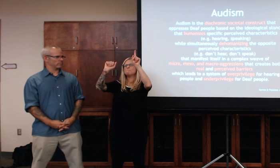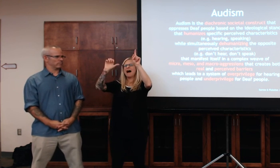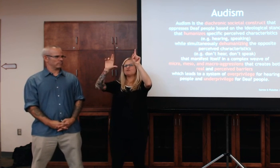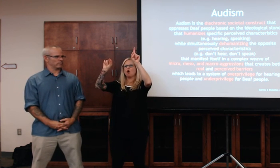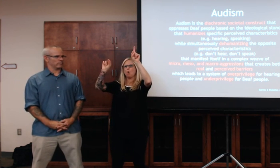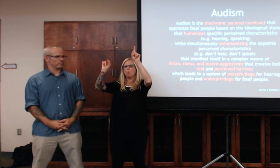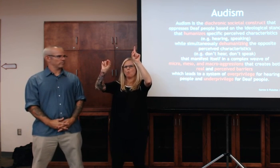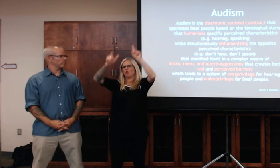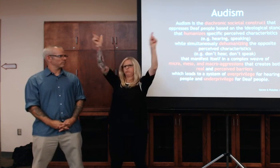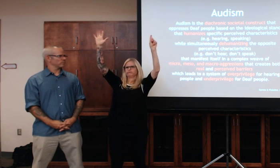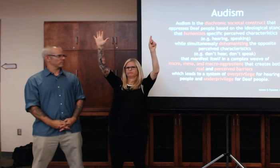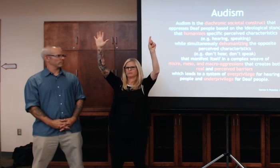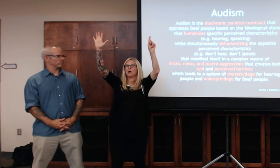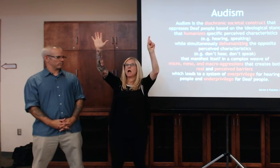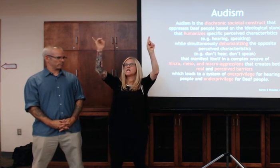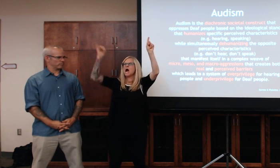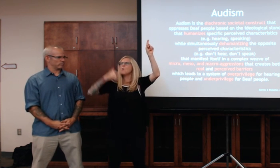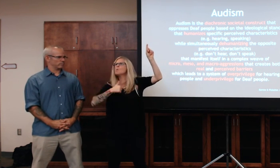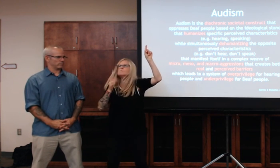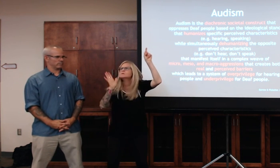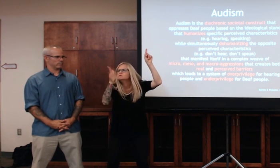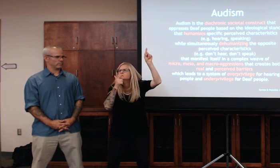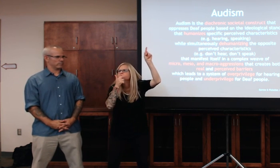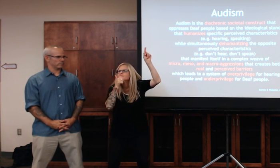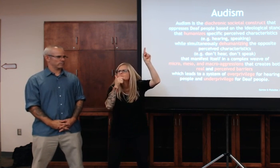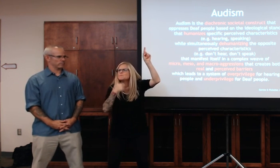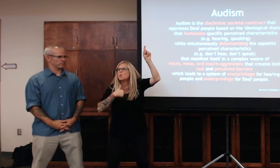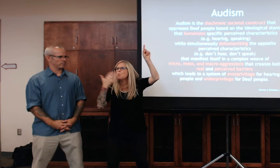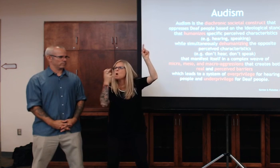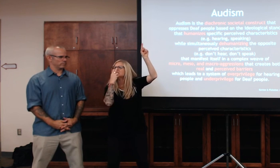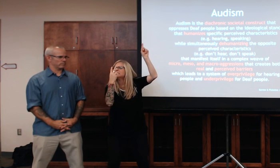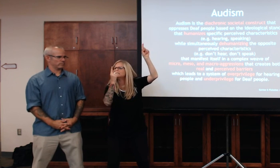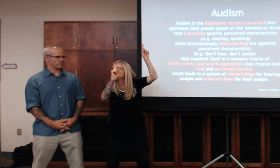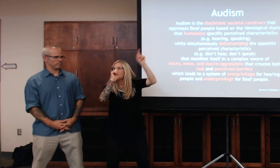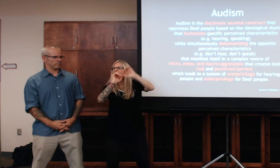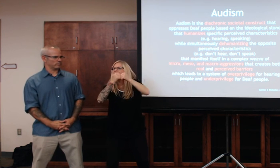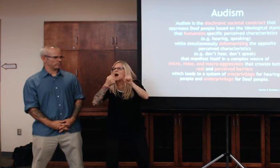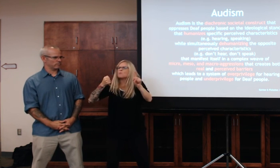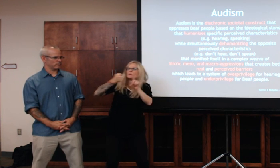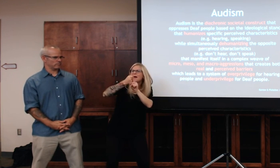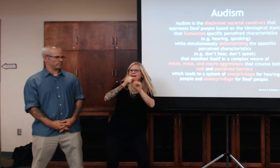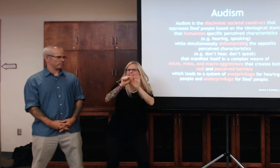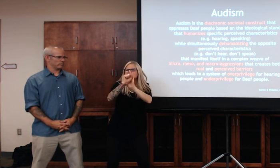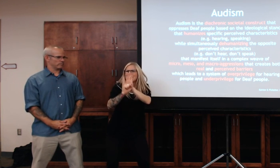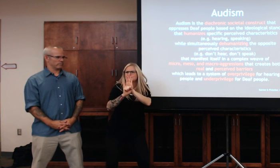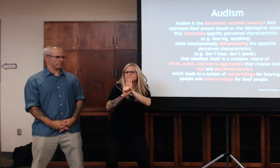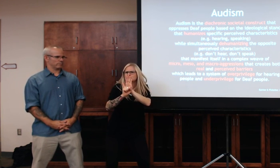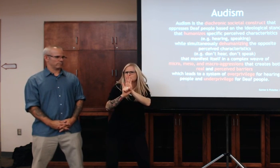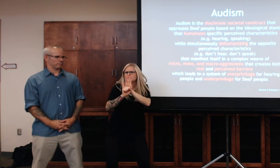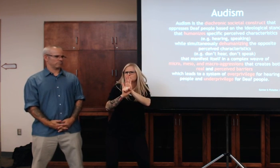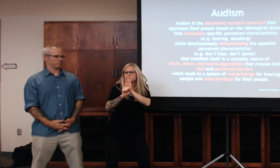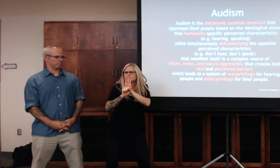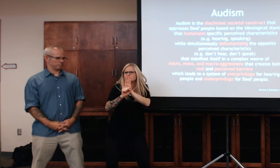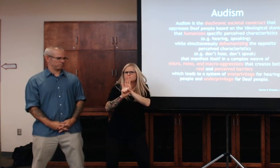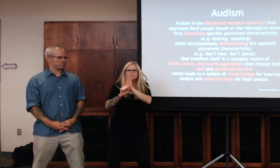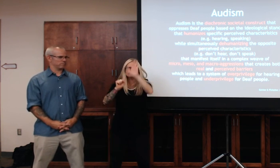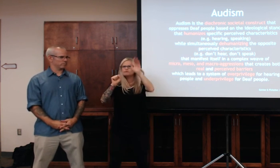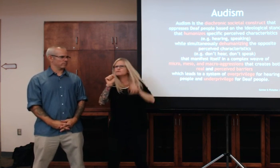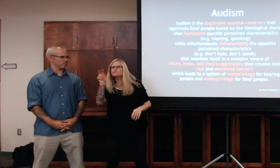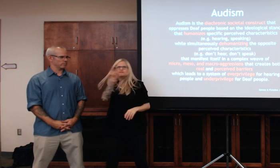So that is the macro aggression. So now, if you want to see how that impacts the state, okay, now let's